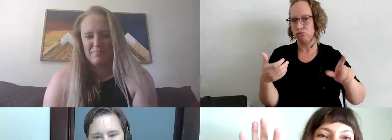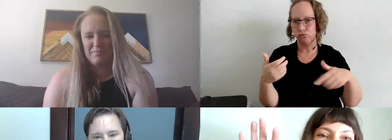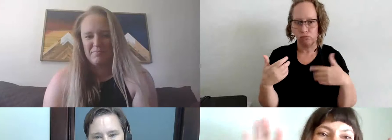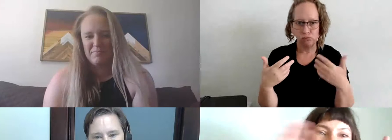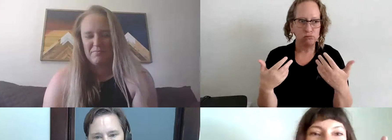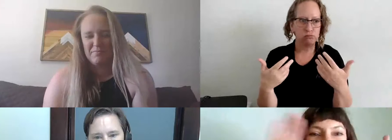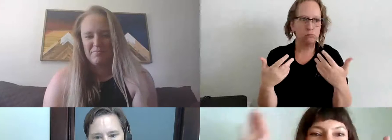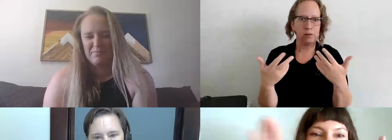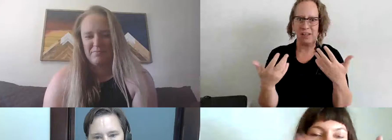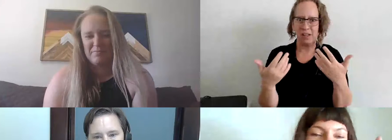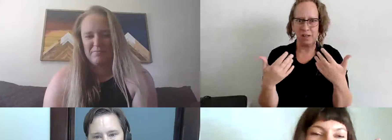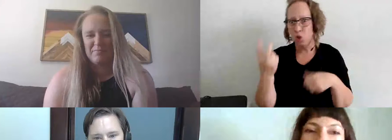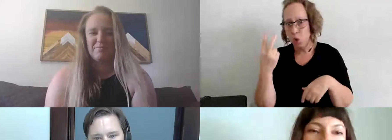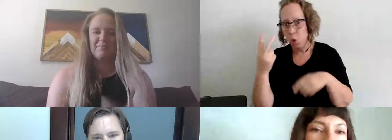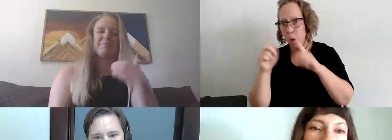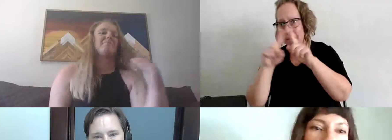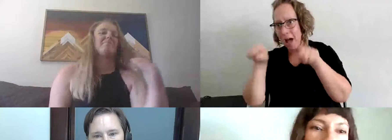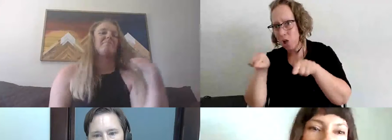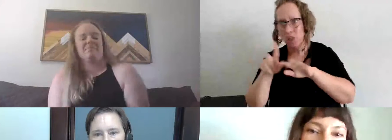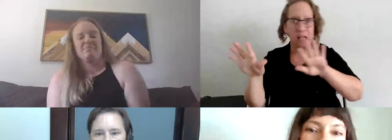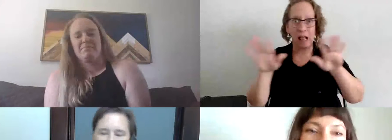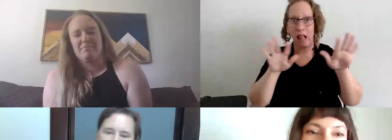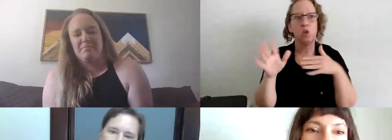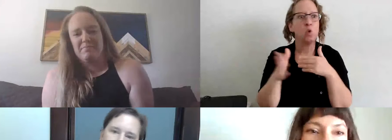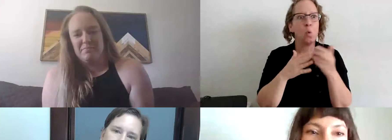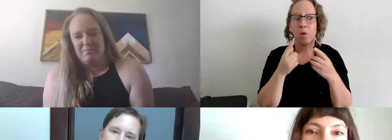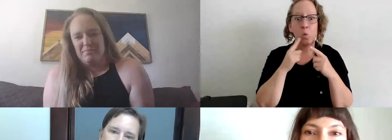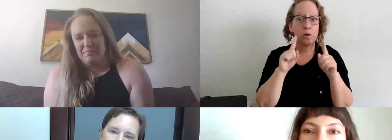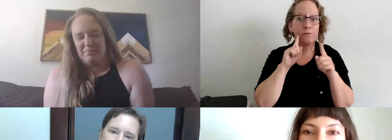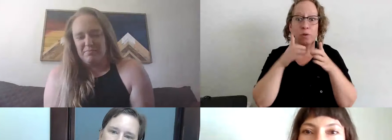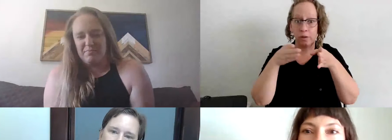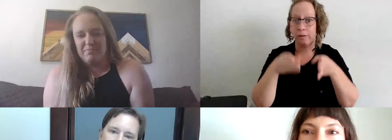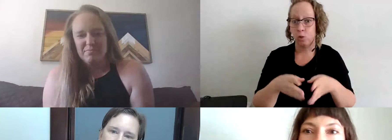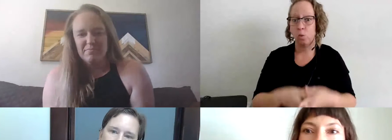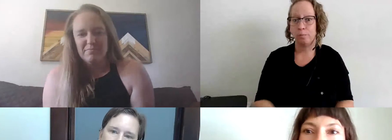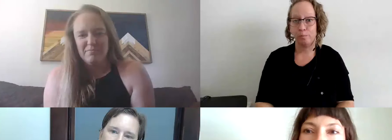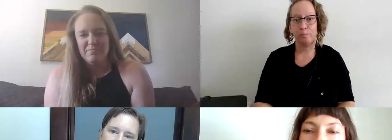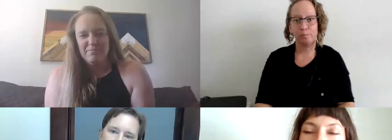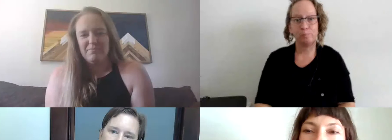if you have 2 monitors, you could set it up. So whatever works for the individual.